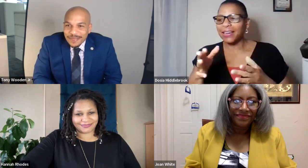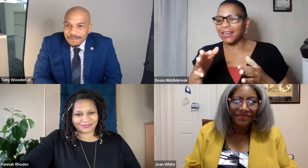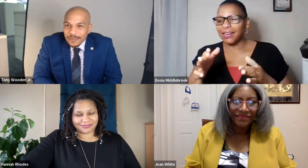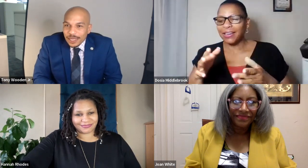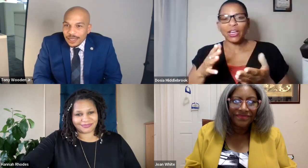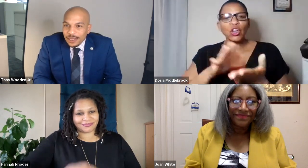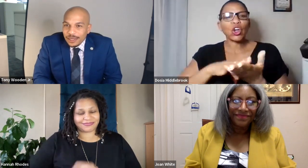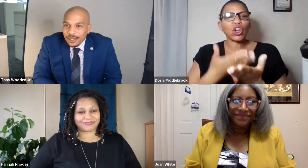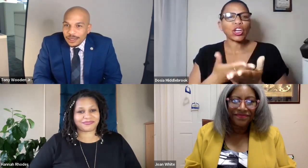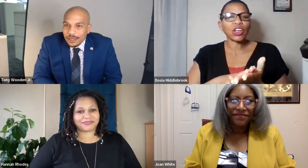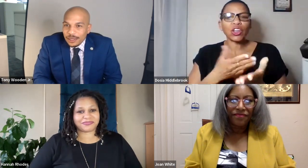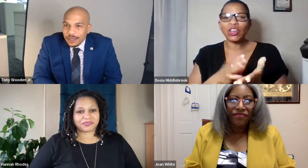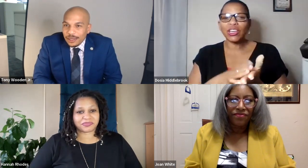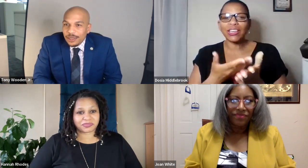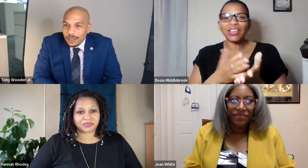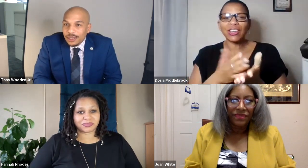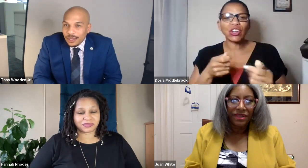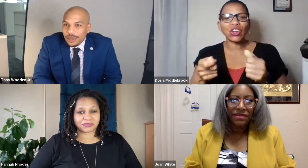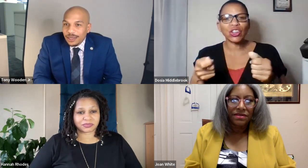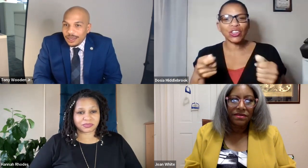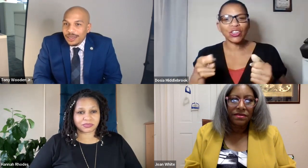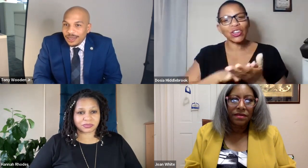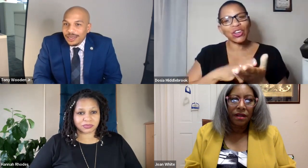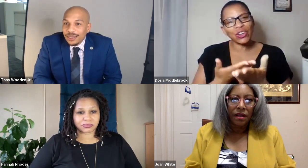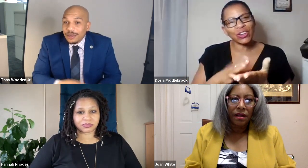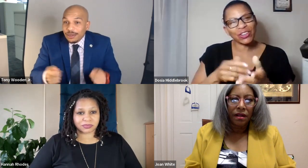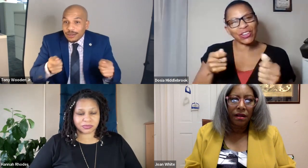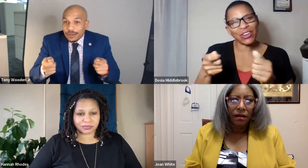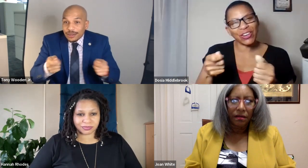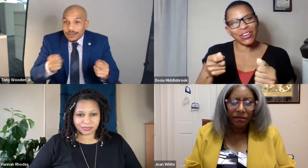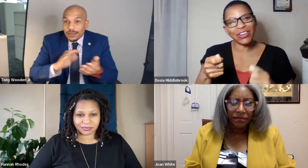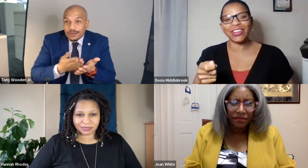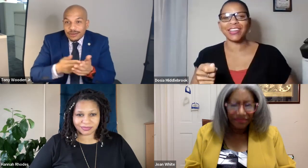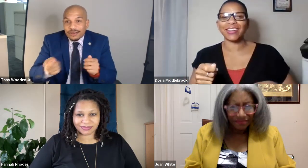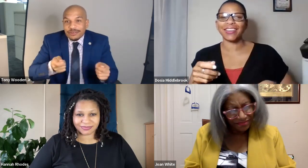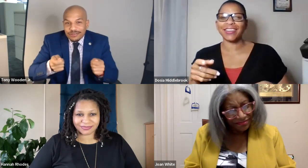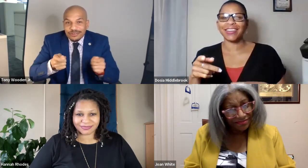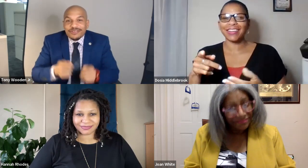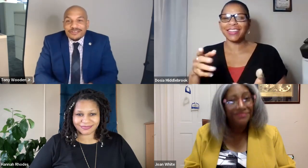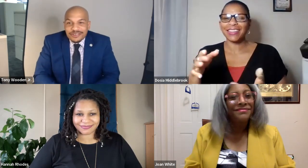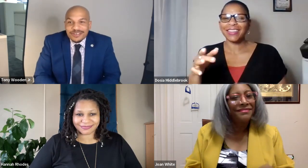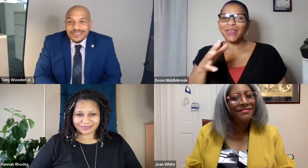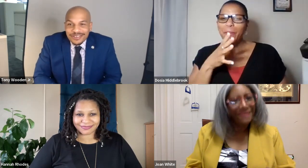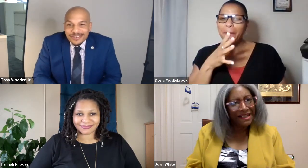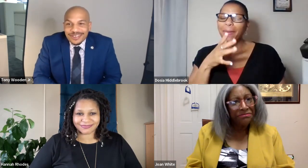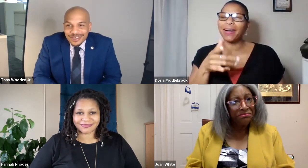he was upset. There are other signs, like this, for example, cooking, which is a flat hand going back and forth